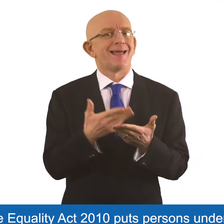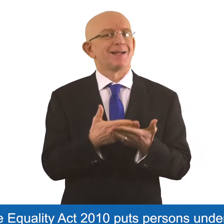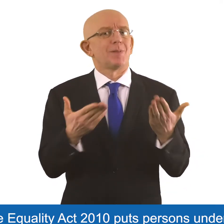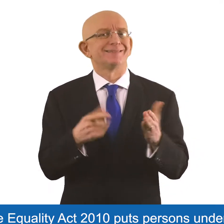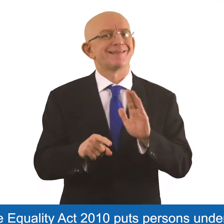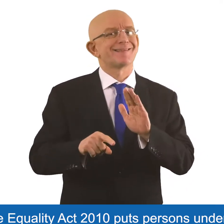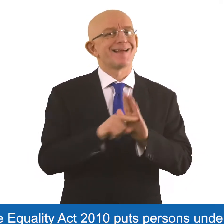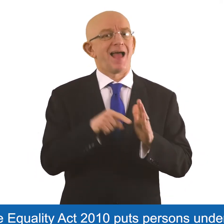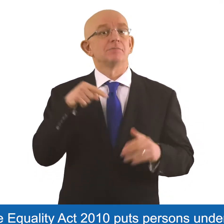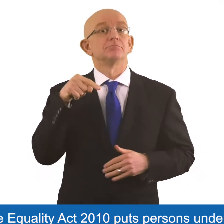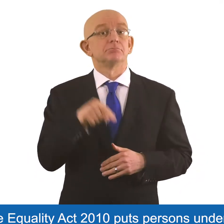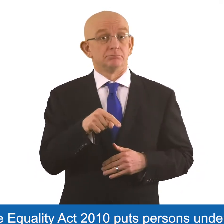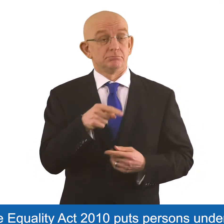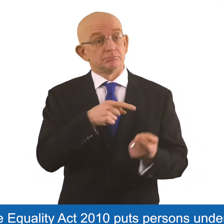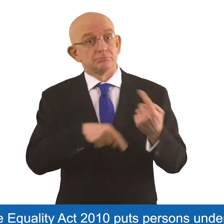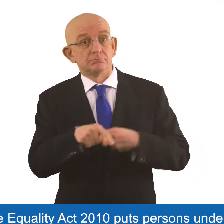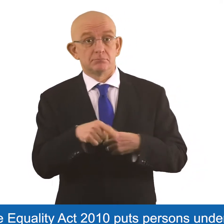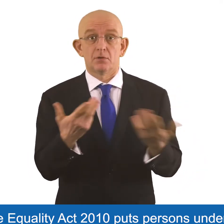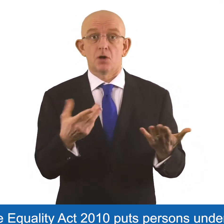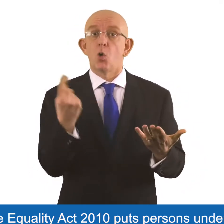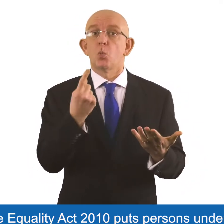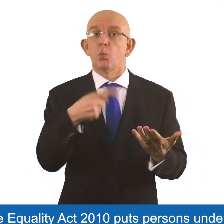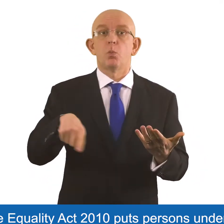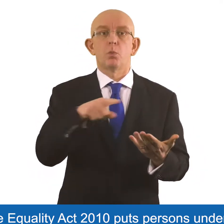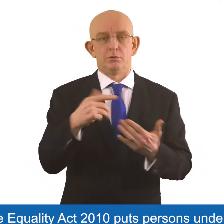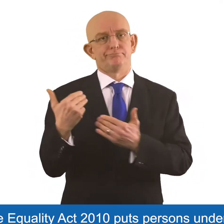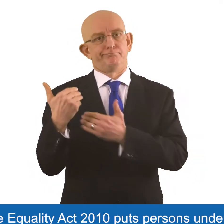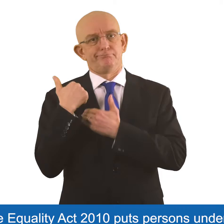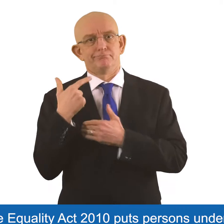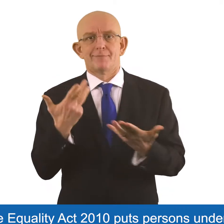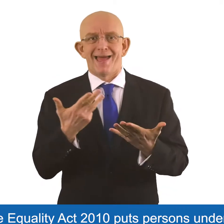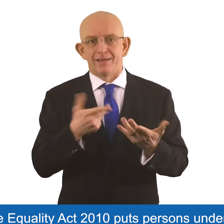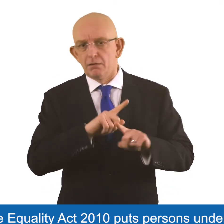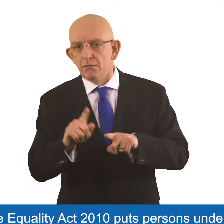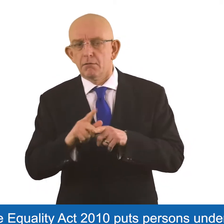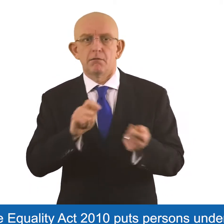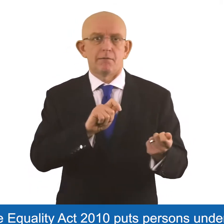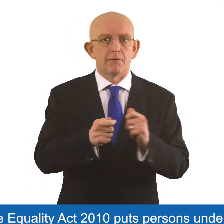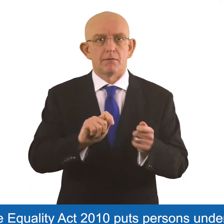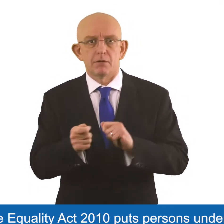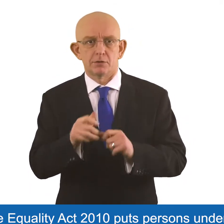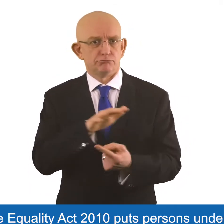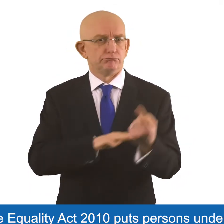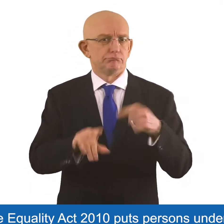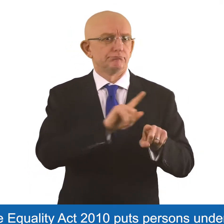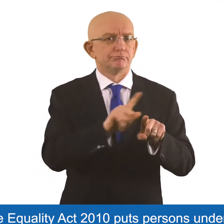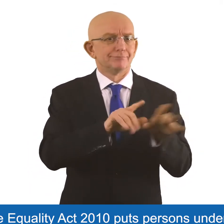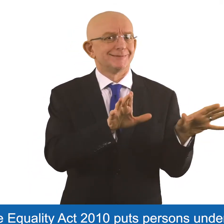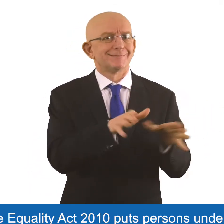(15) The Equality Act 2010 puts persons under a duty to make reasonable adjustments across a wide range of